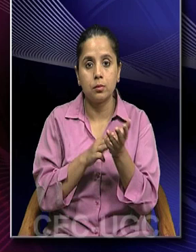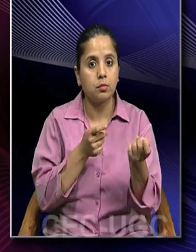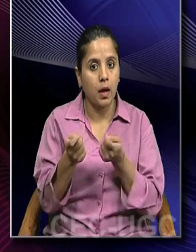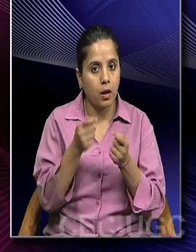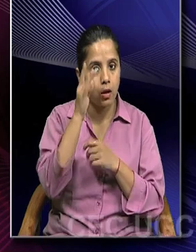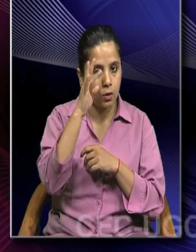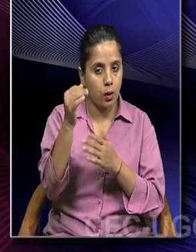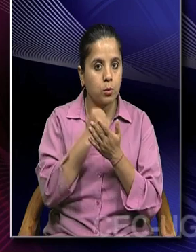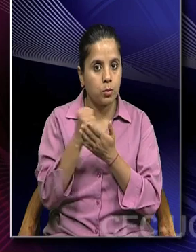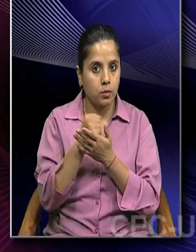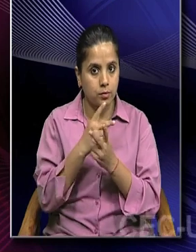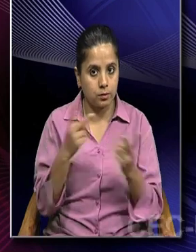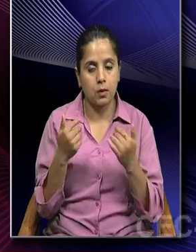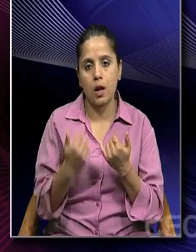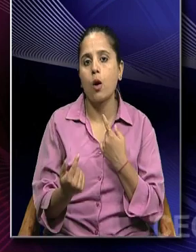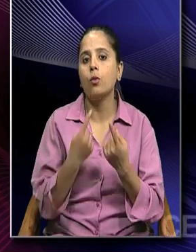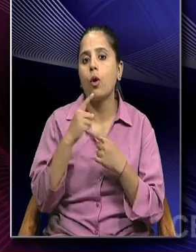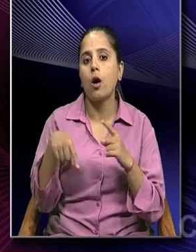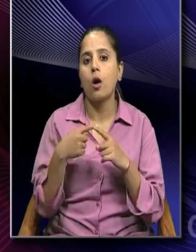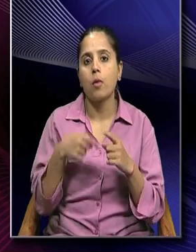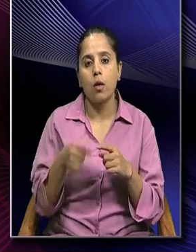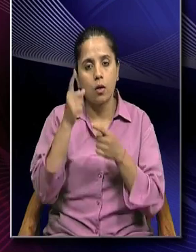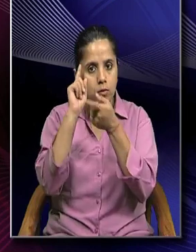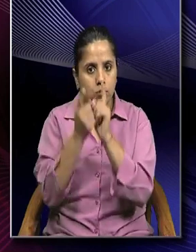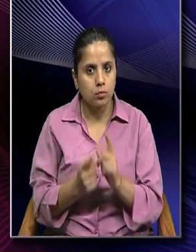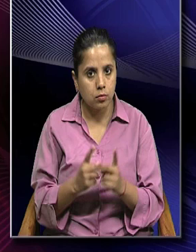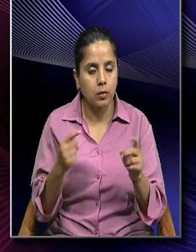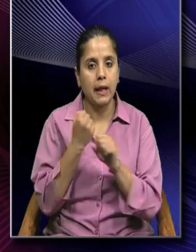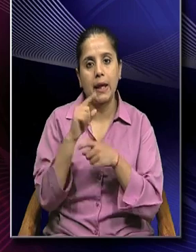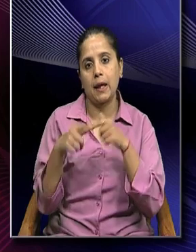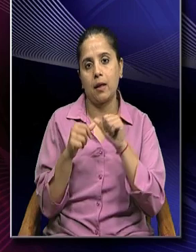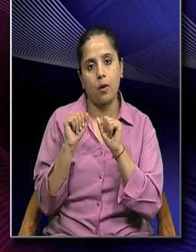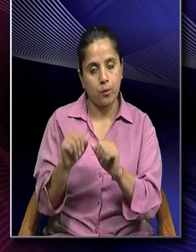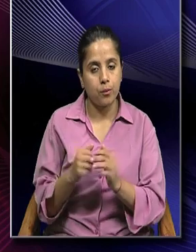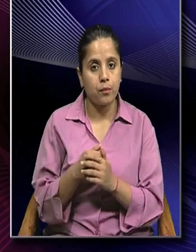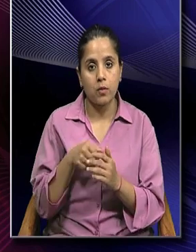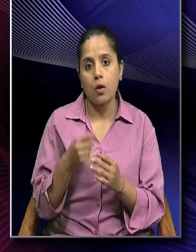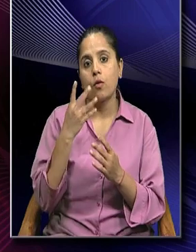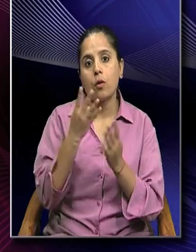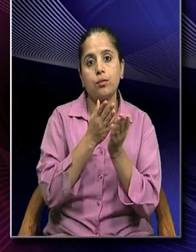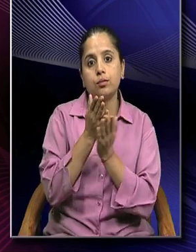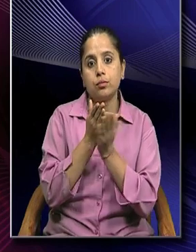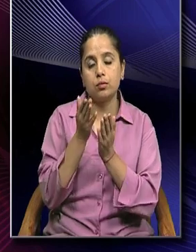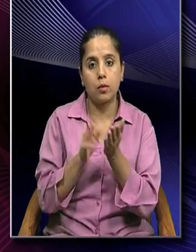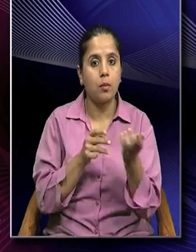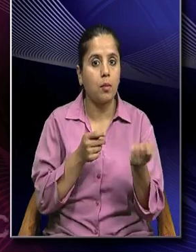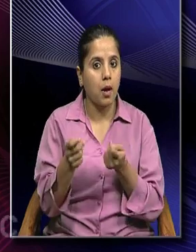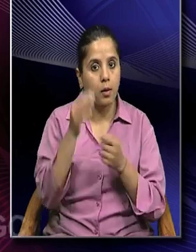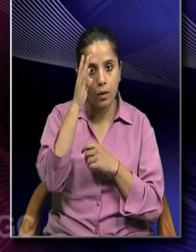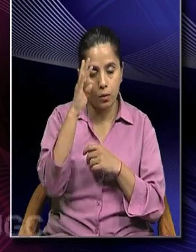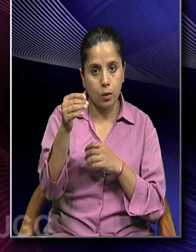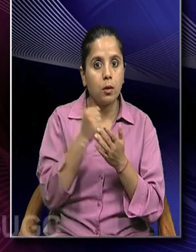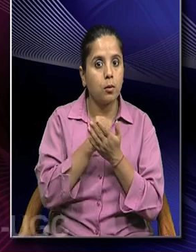and practice, and now we'll talk about analytical models of Gita. So, the 4 areas of management theory and